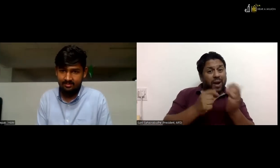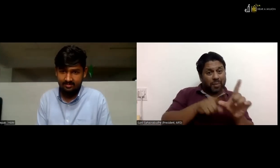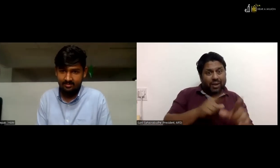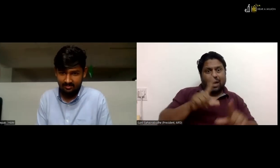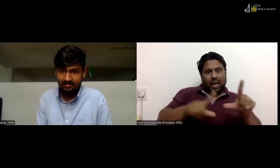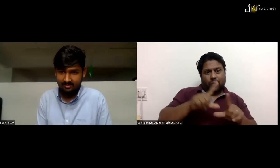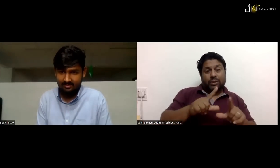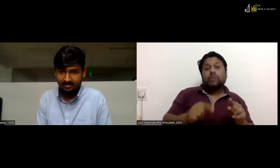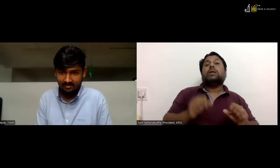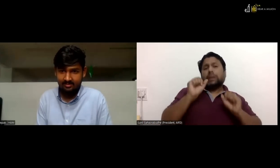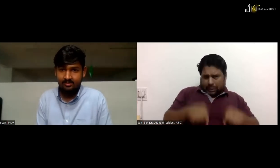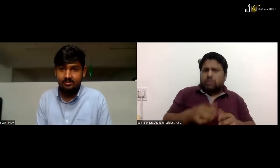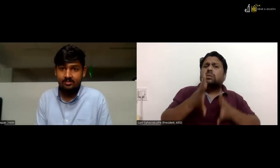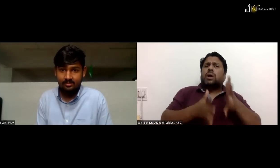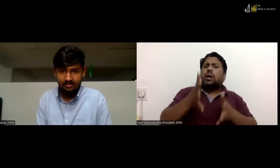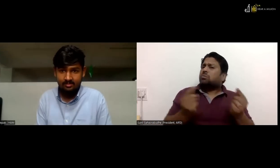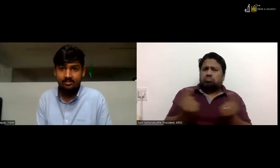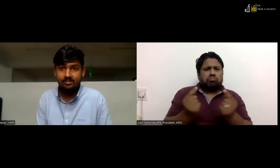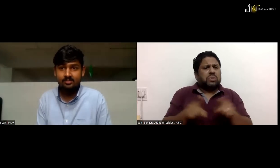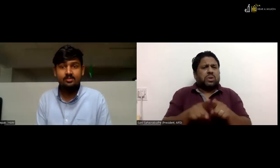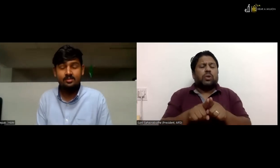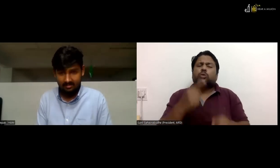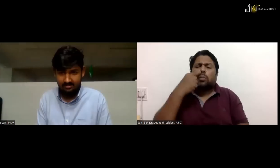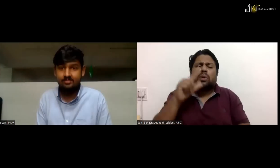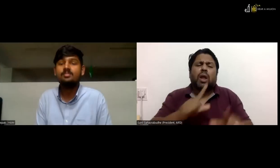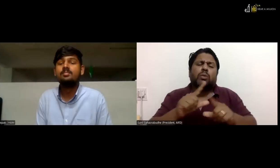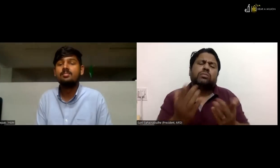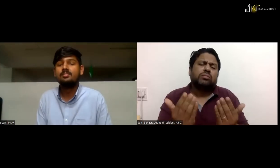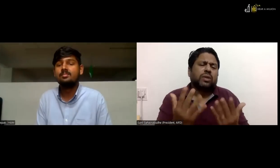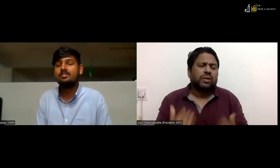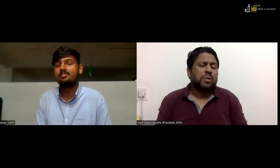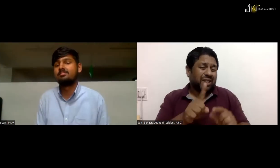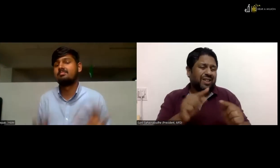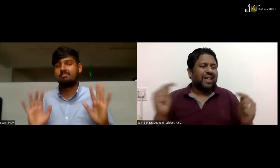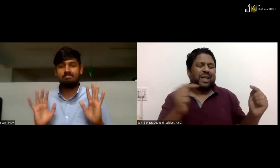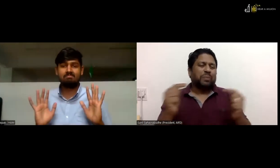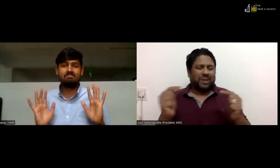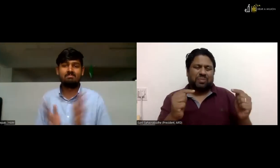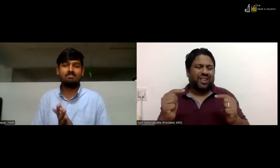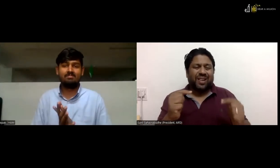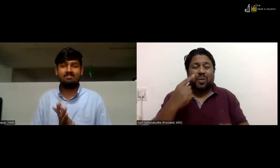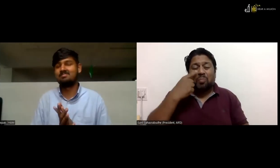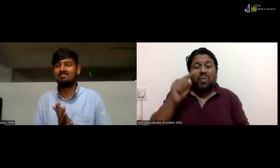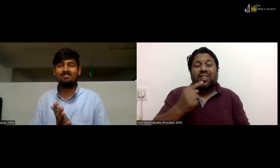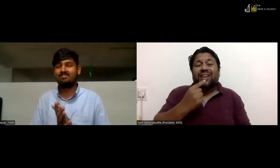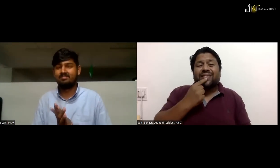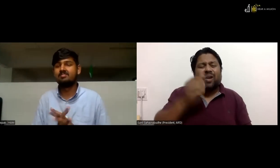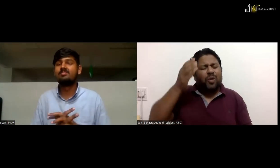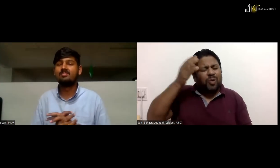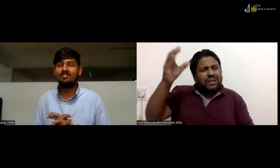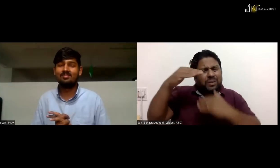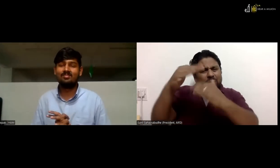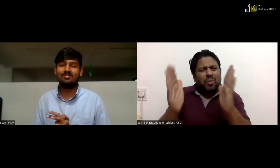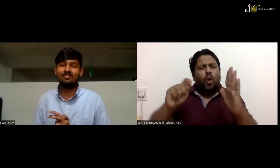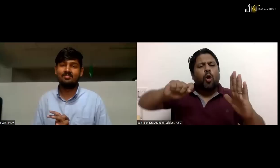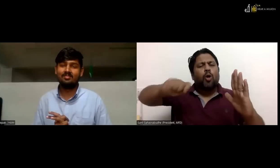language that is the first language, the primary language. And sign language is like we can just say that there is still